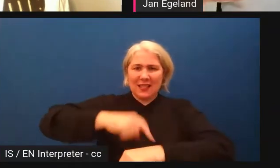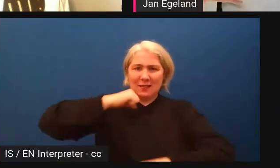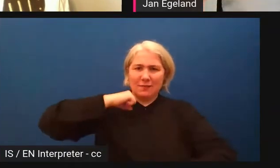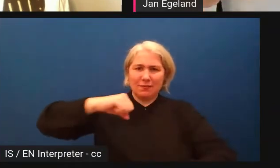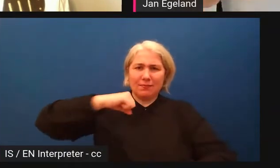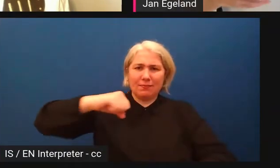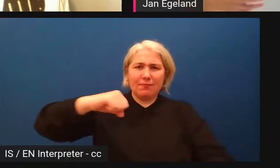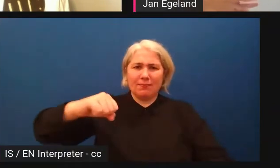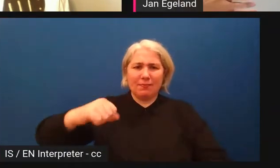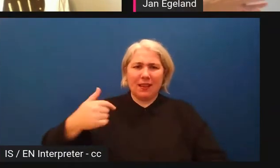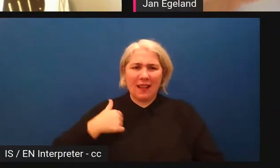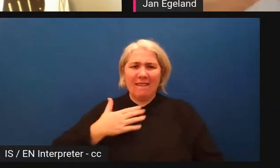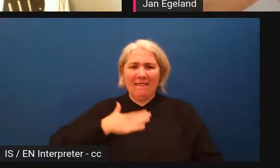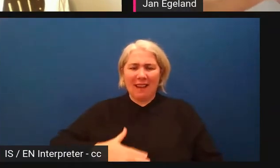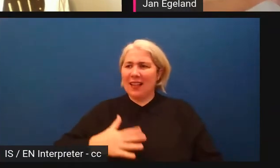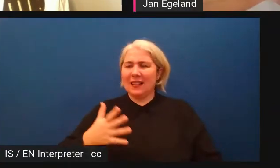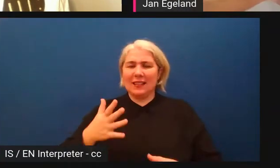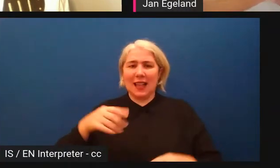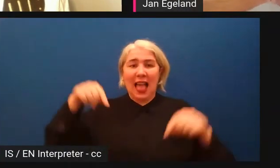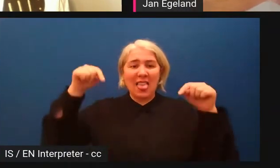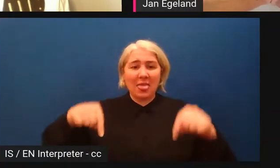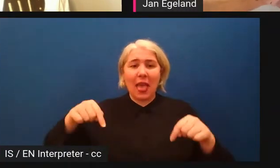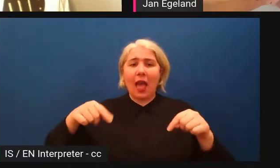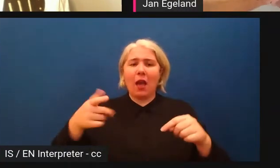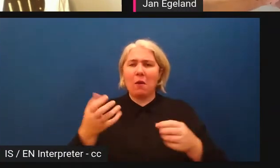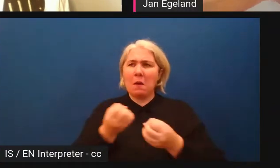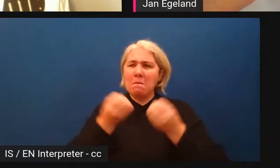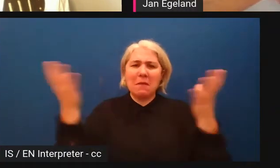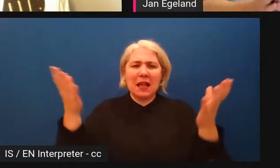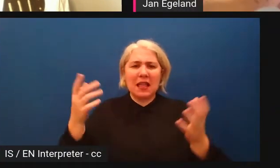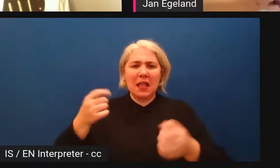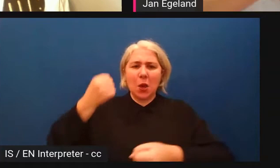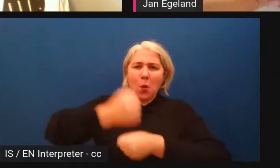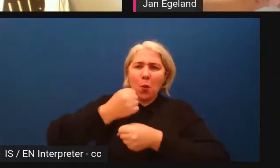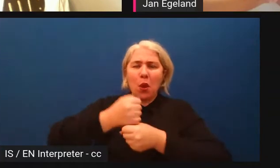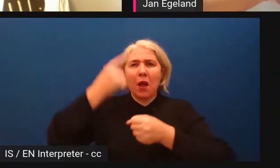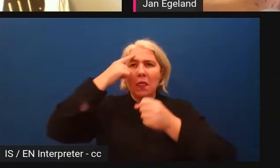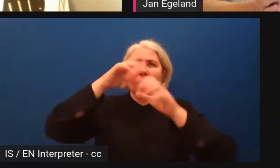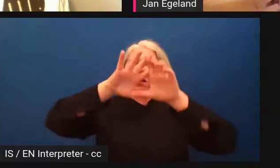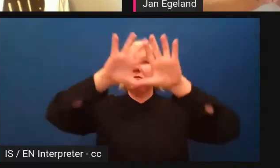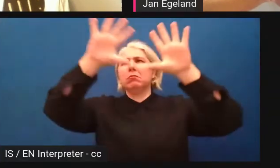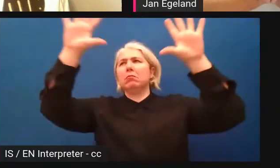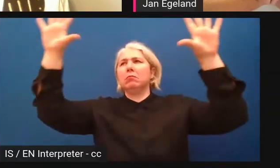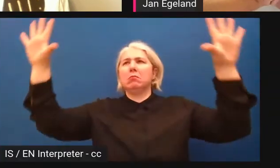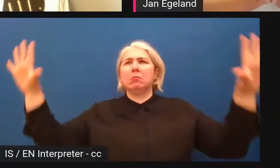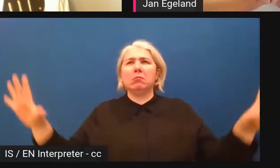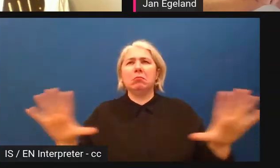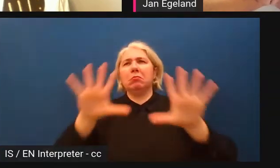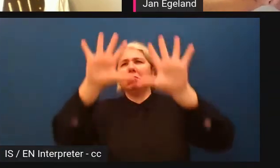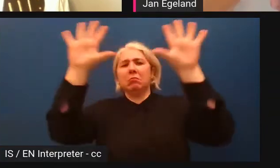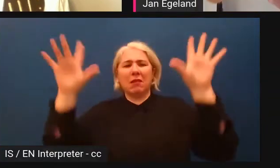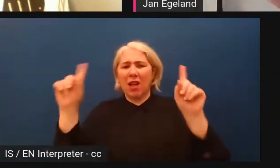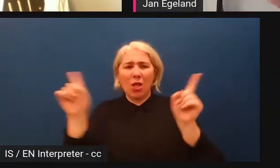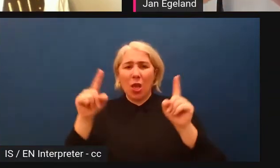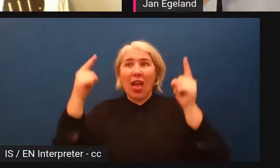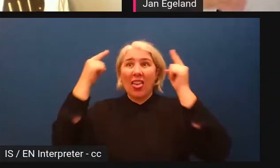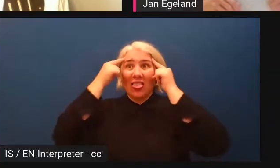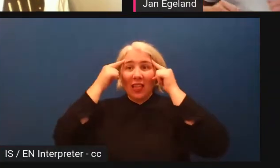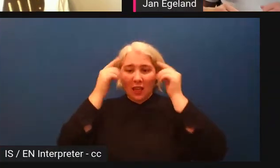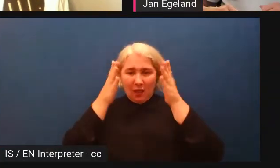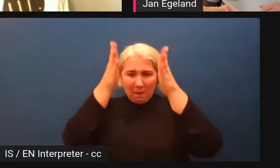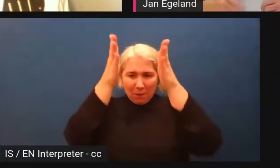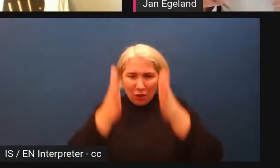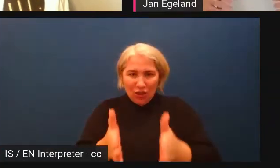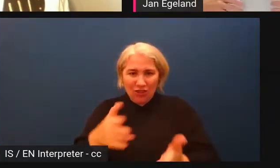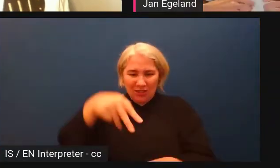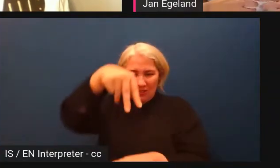people in the center. All of the things you've discussed, and too many times still, it's people like me and you,